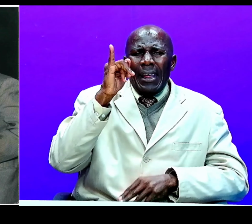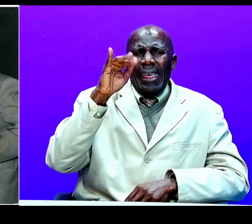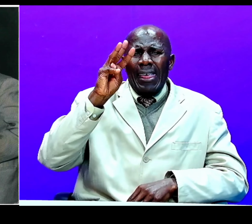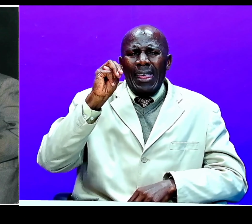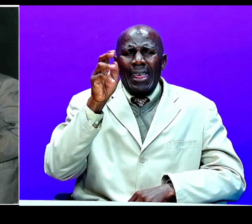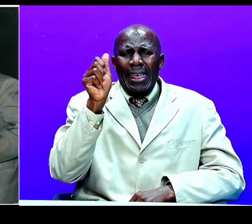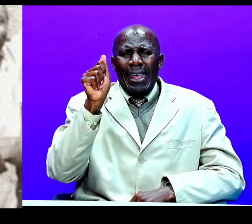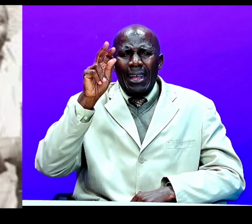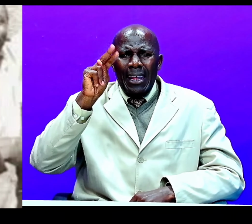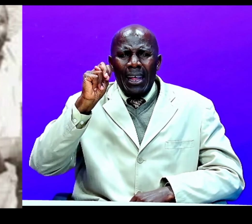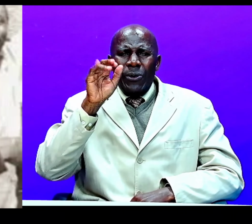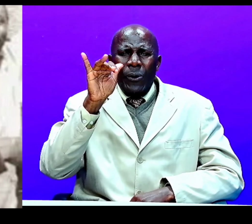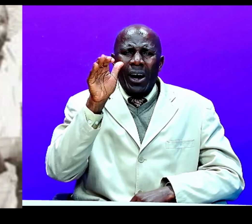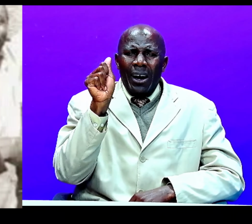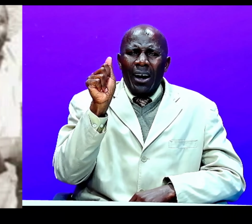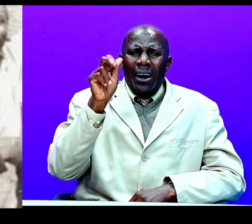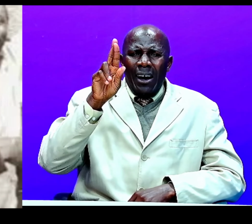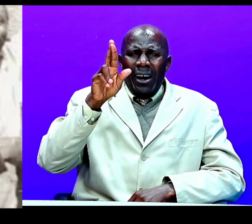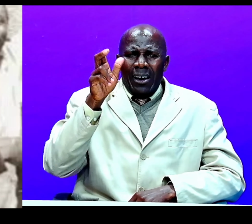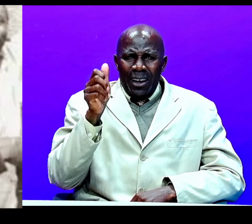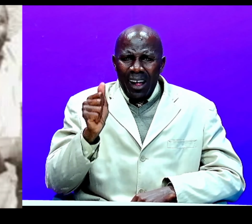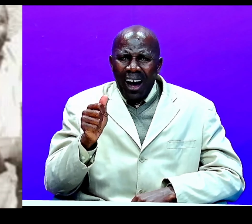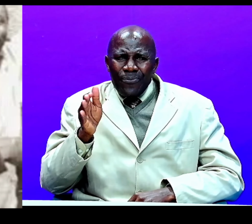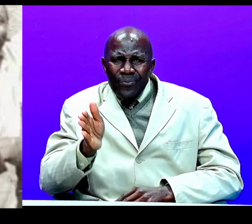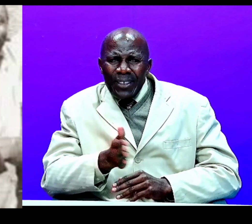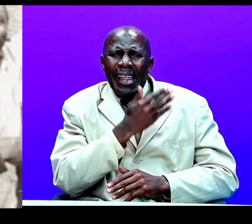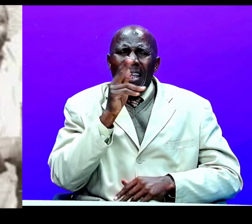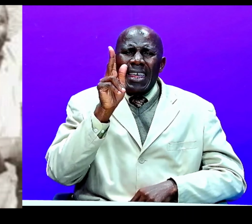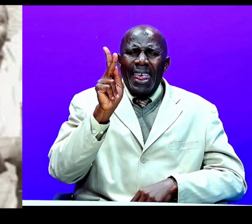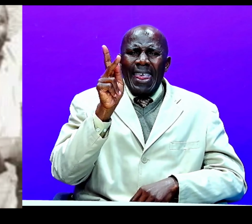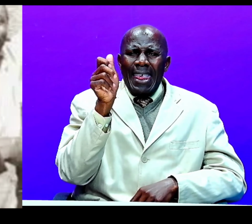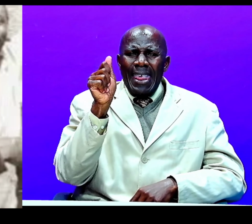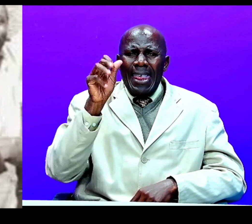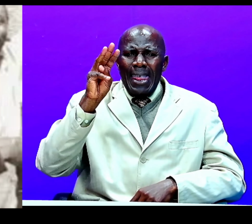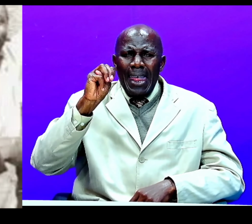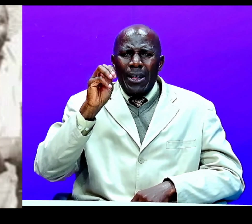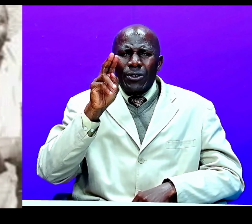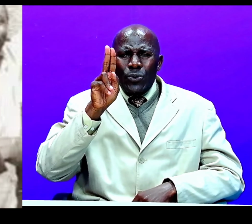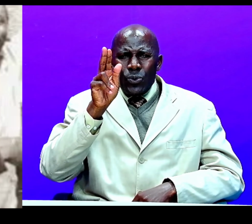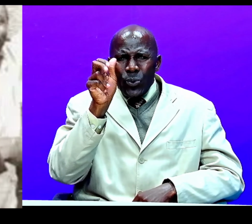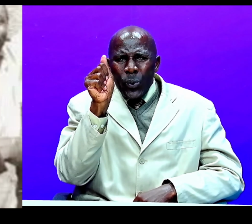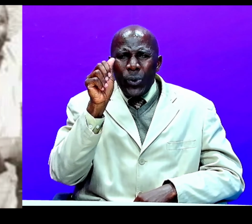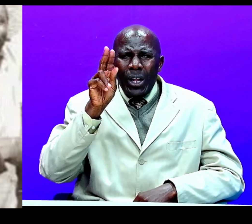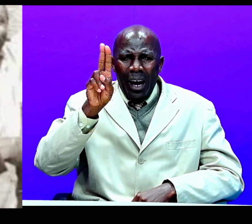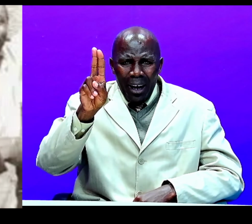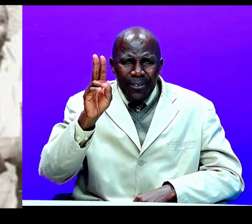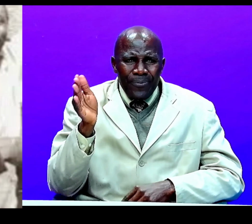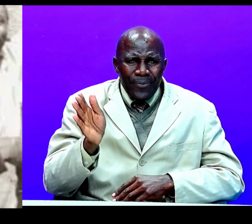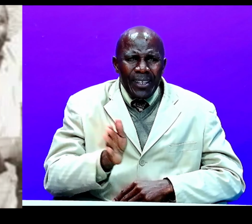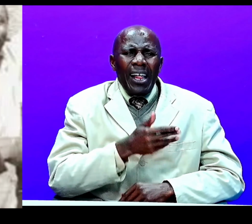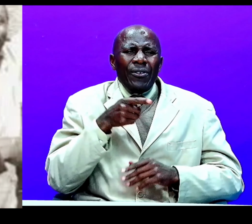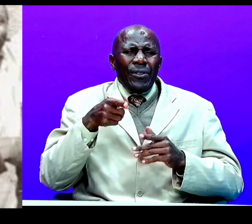seized, along with the rising political star Raila Amolo Odinga.